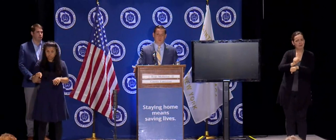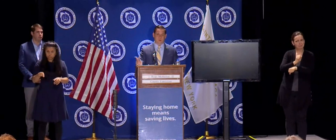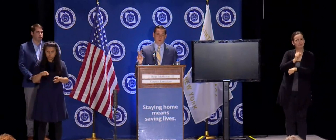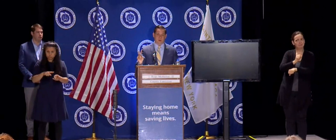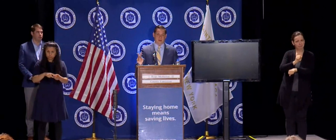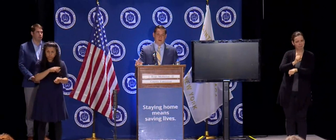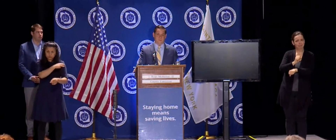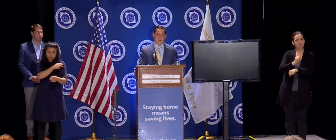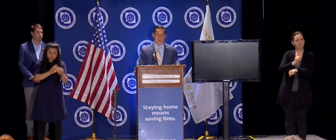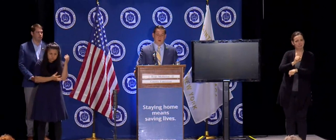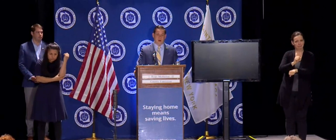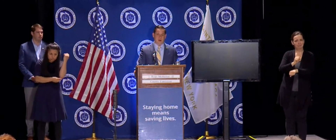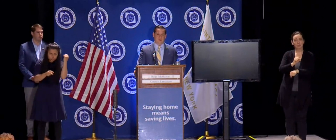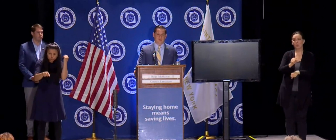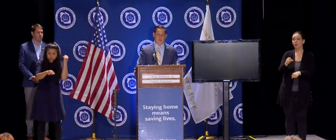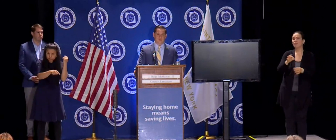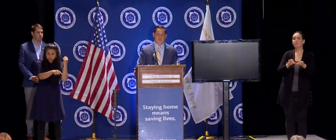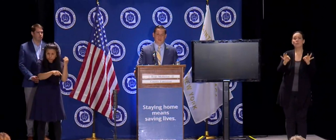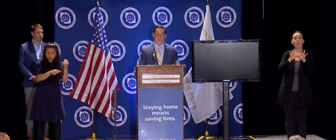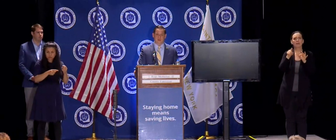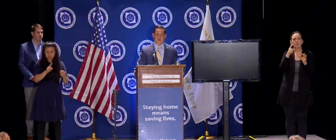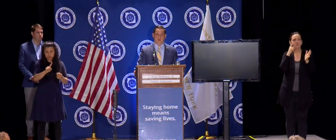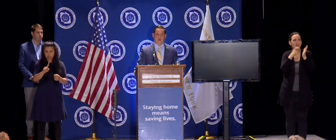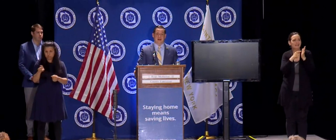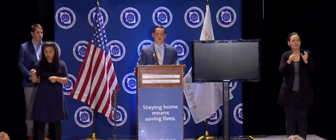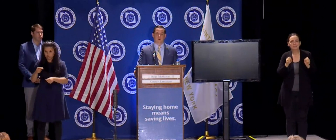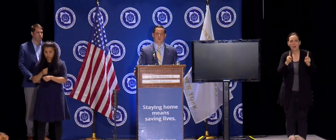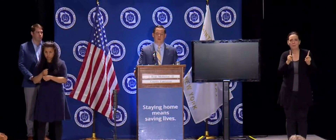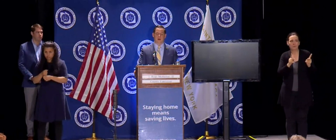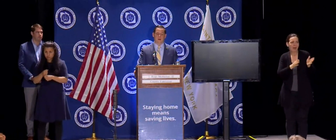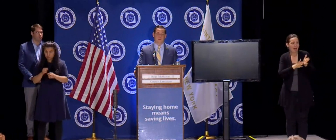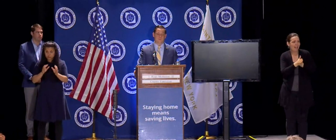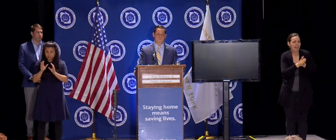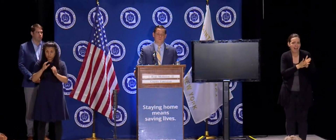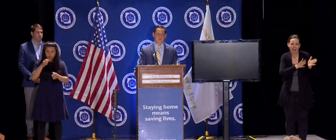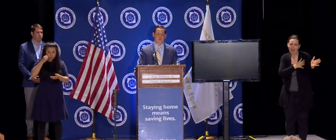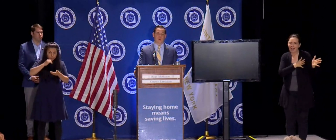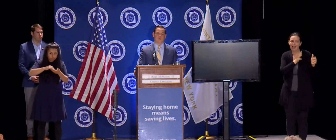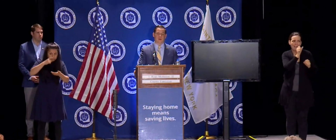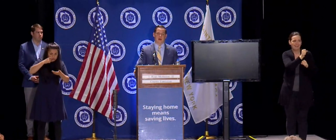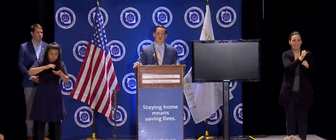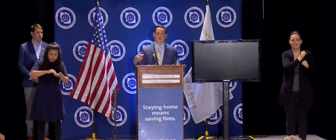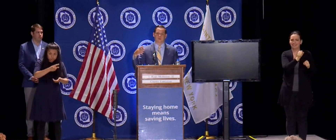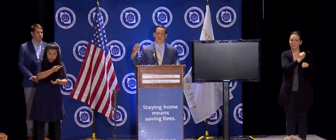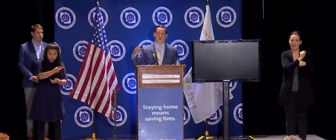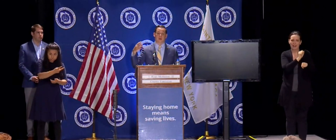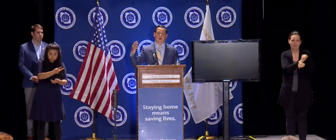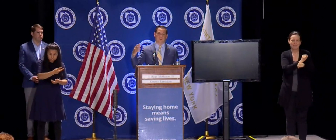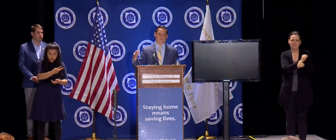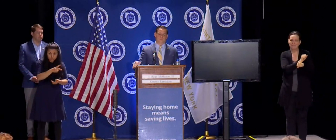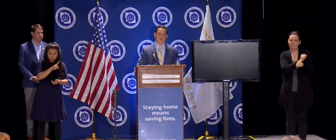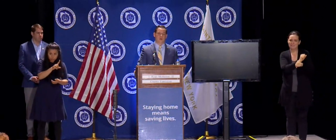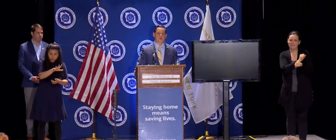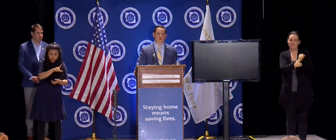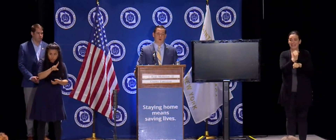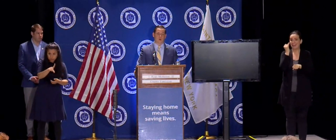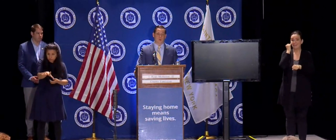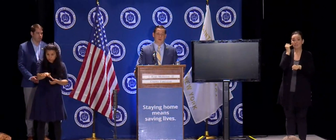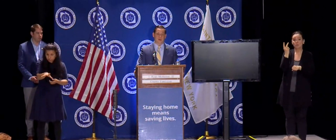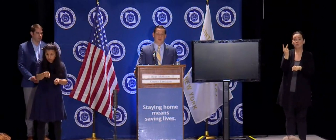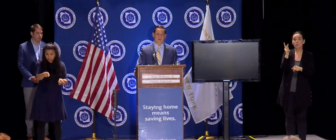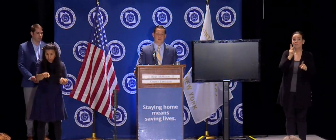if you have two people working that, you're essentially getting your household to over the household median income.